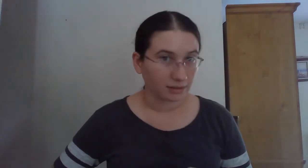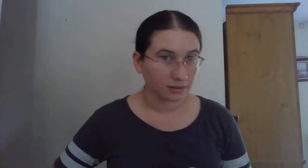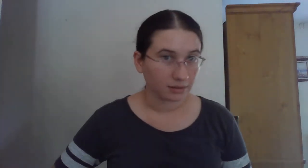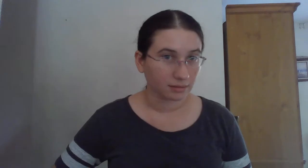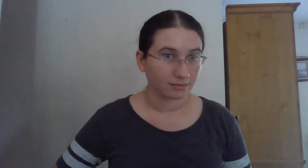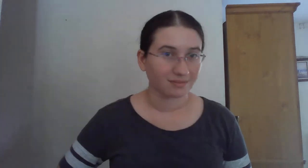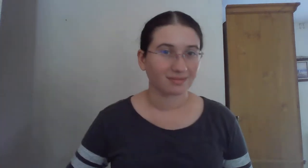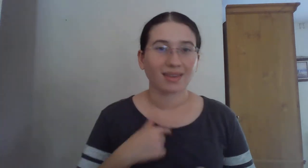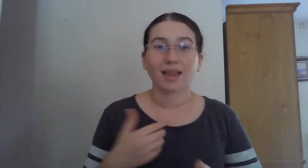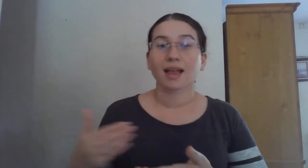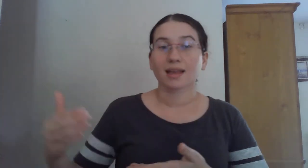yet.